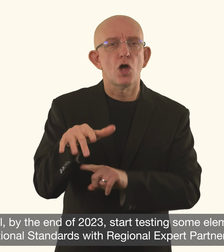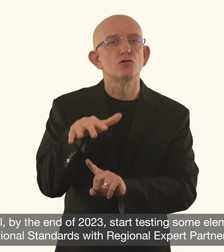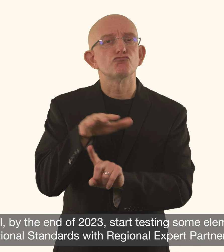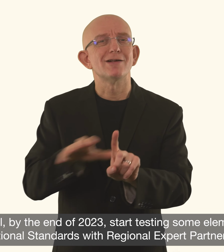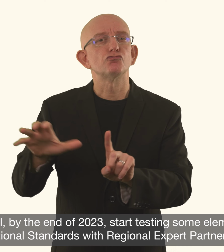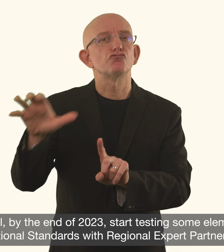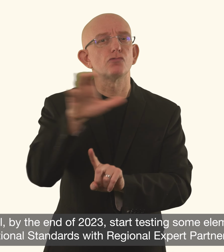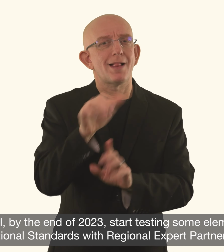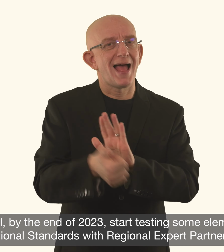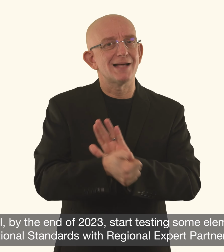regional expert partnerships.